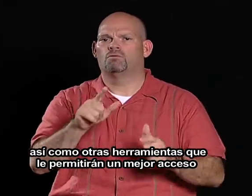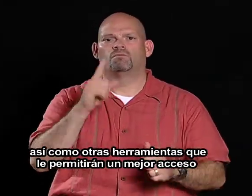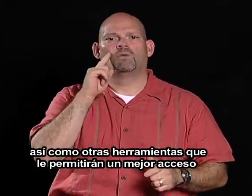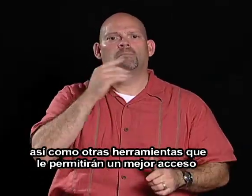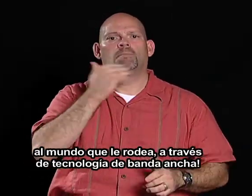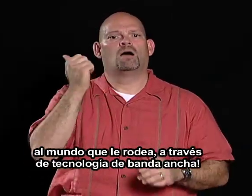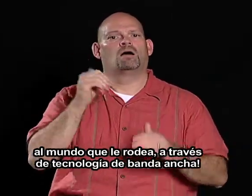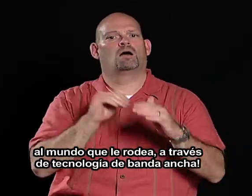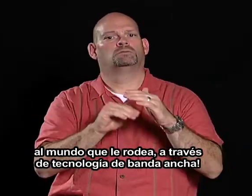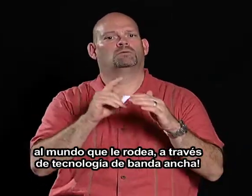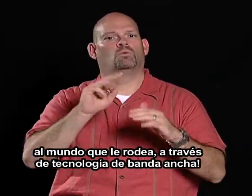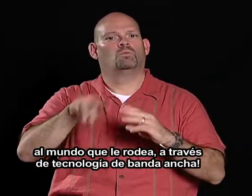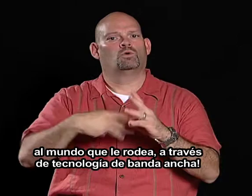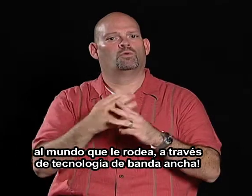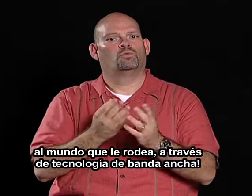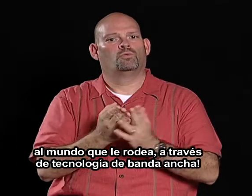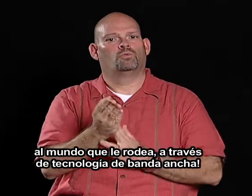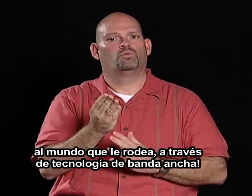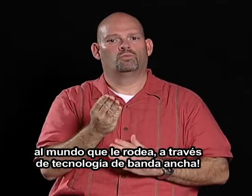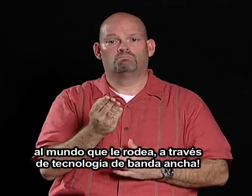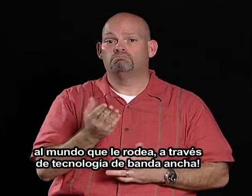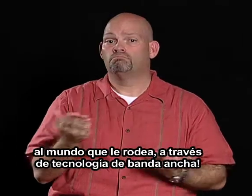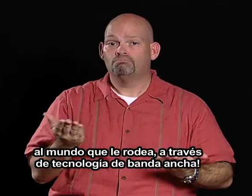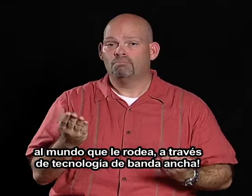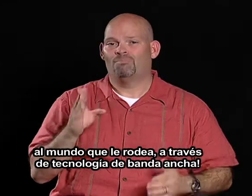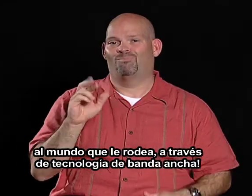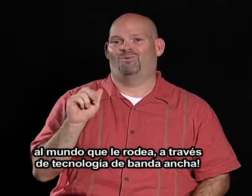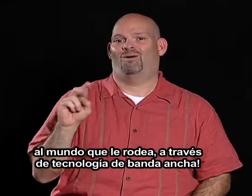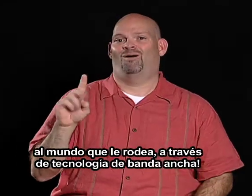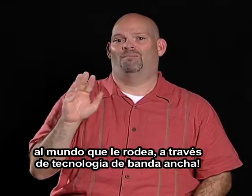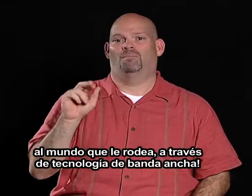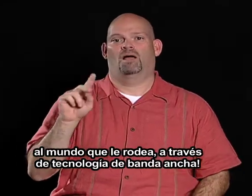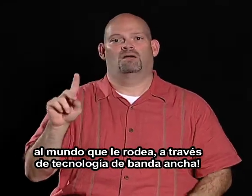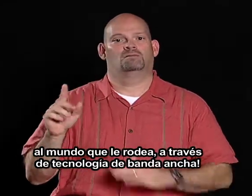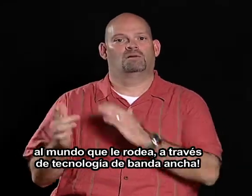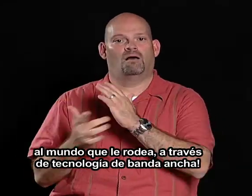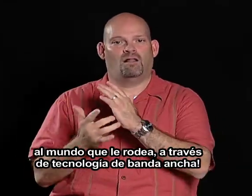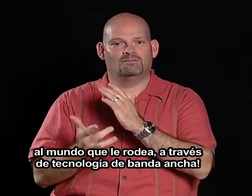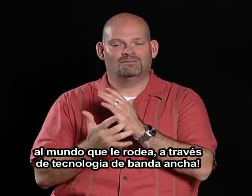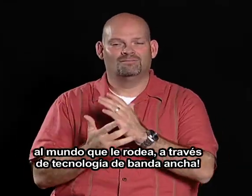you to better access the world around you through broadband technology.